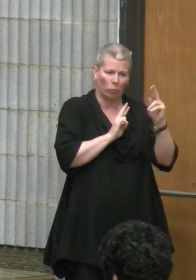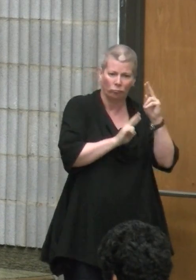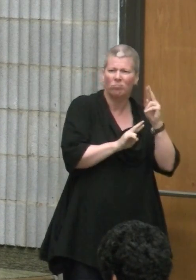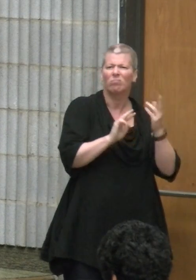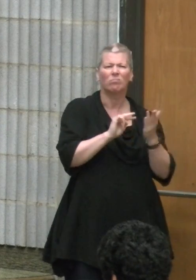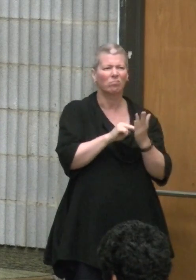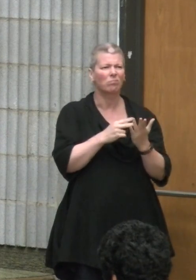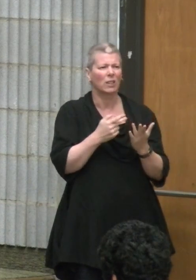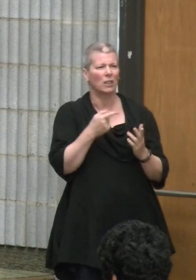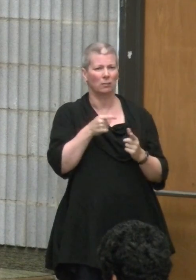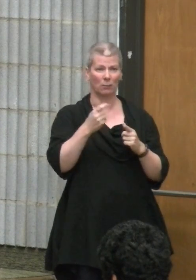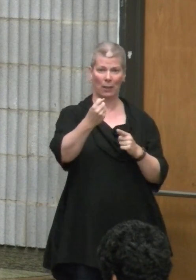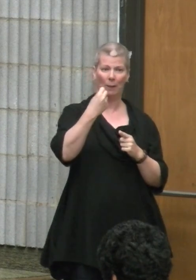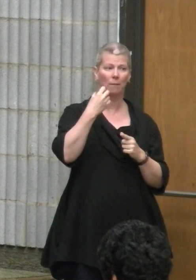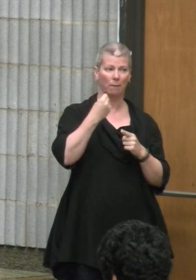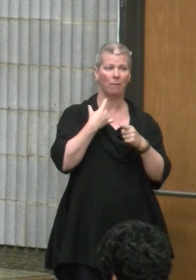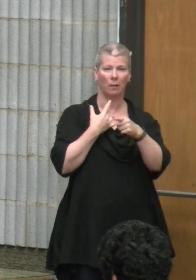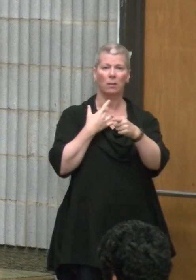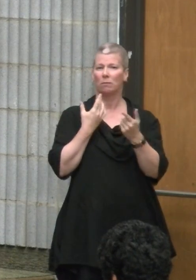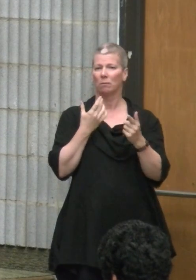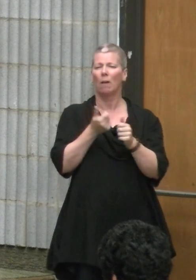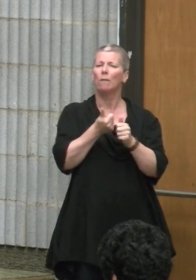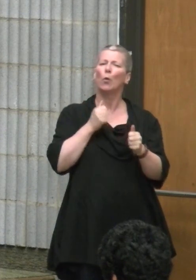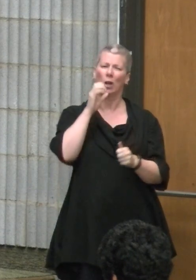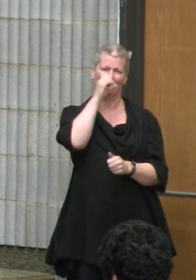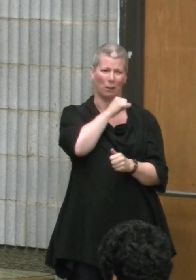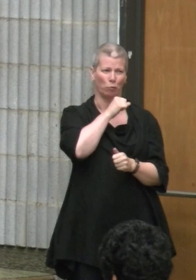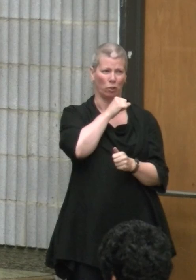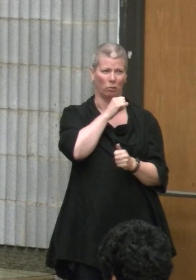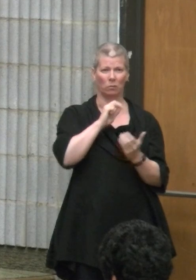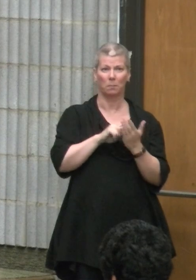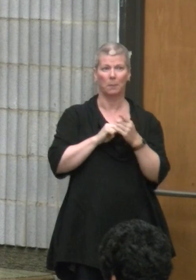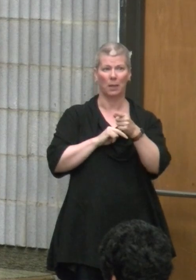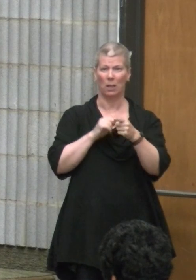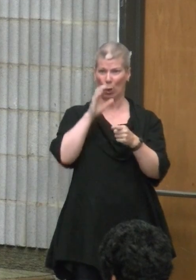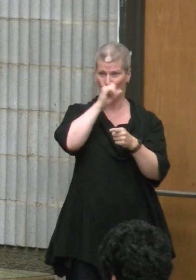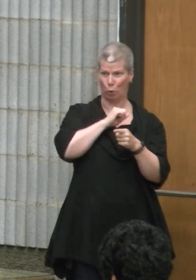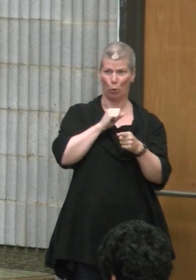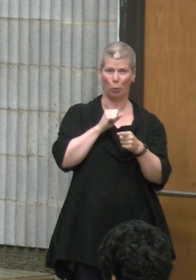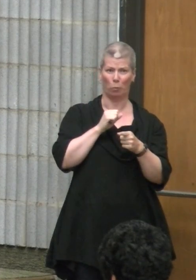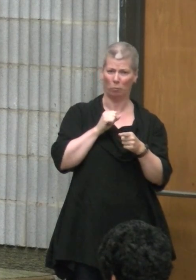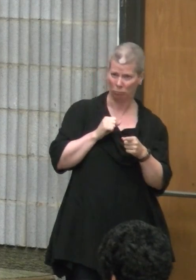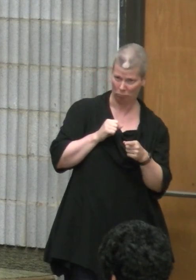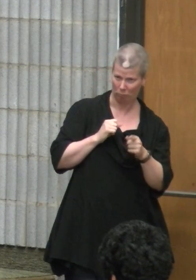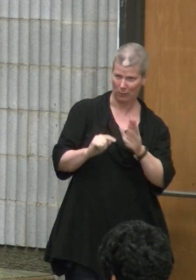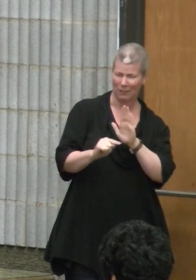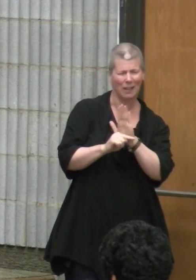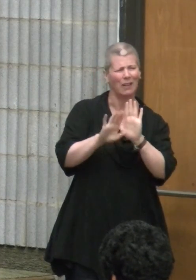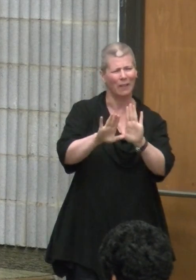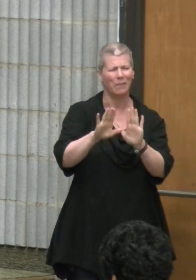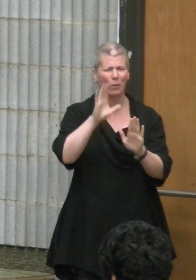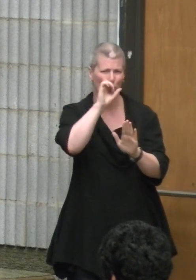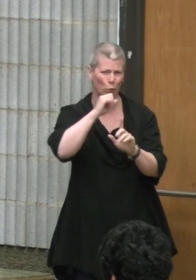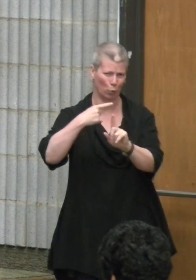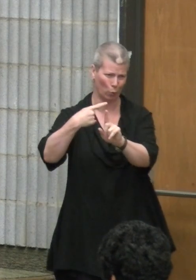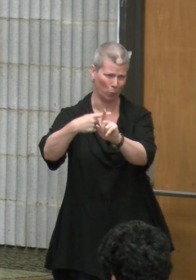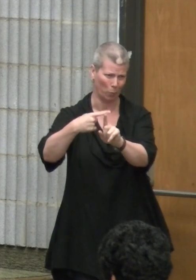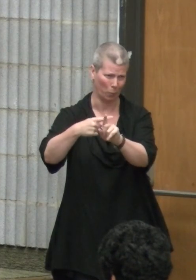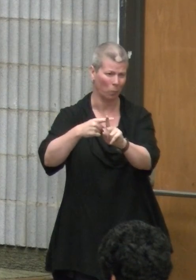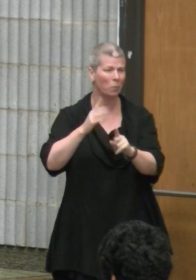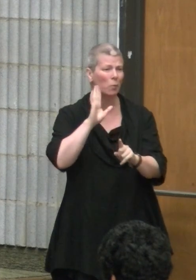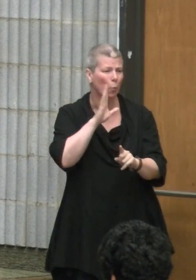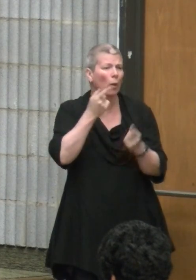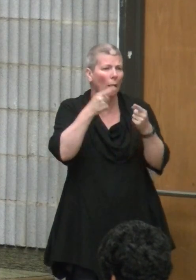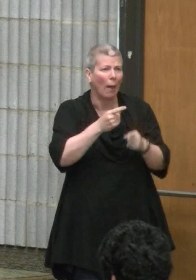So have both the generosity to accept others in their missteps, and the humility to accept and take responsibility for